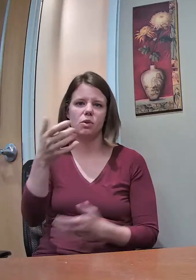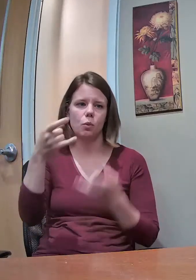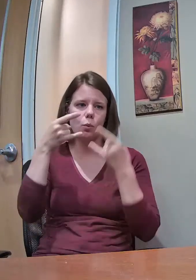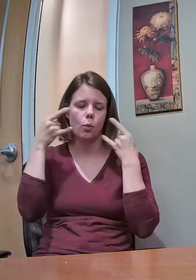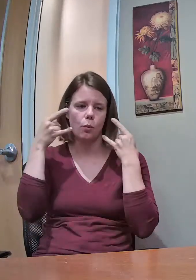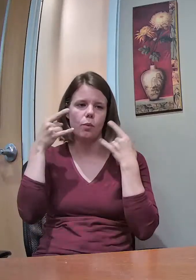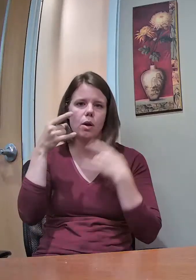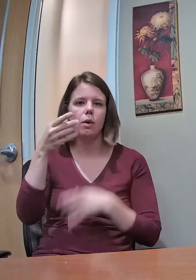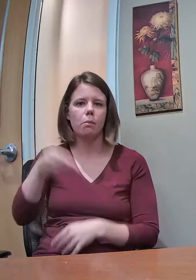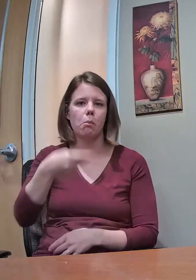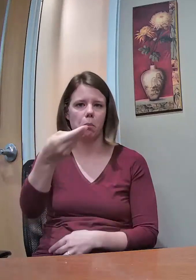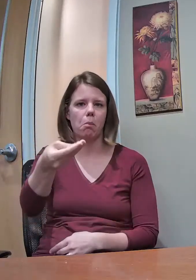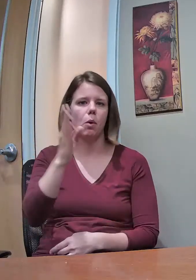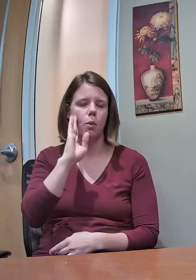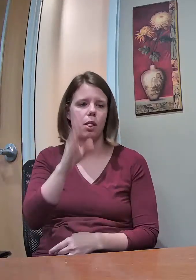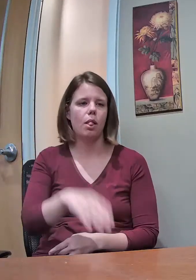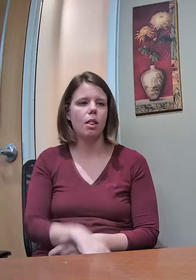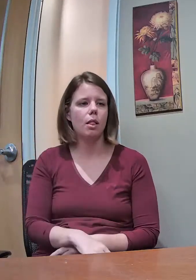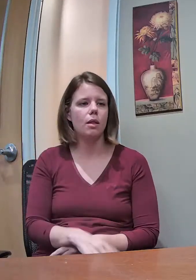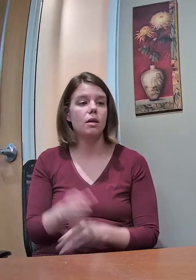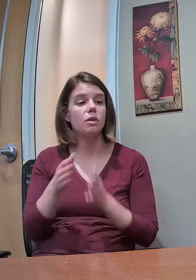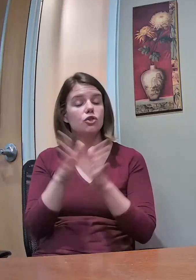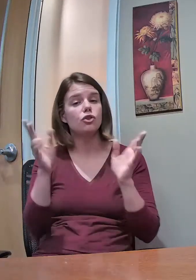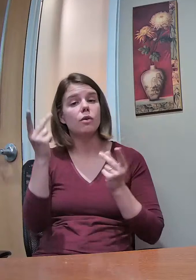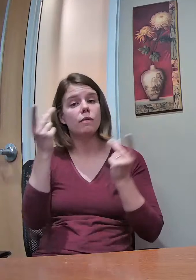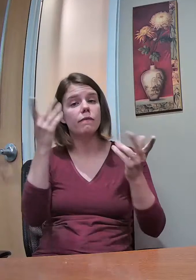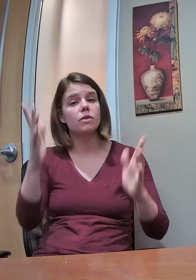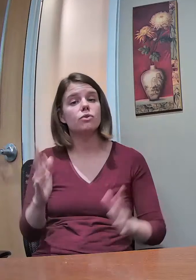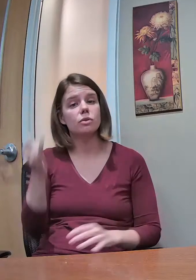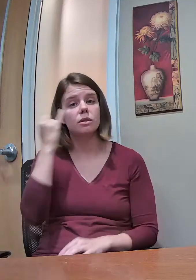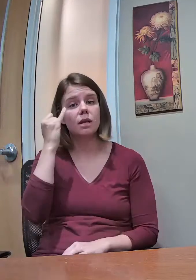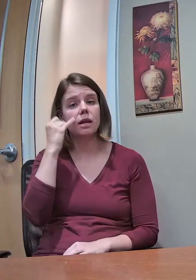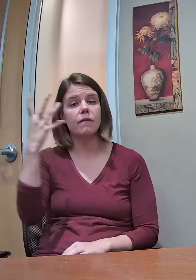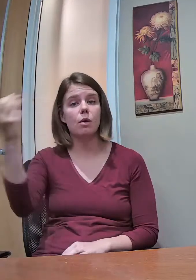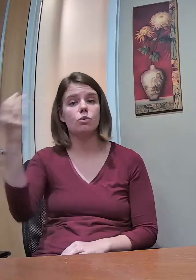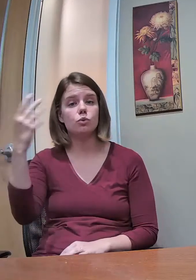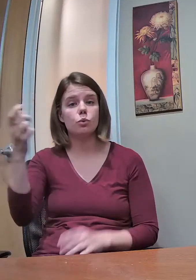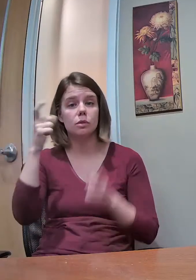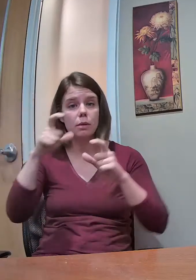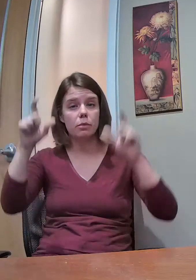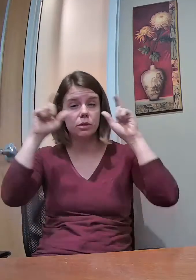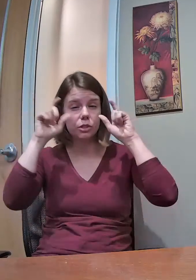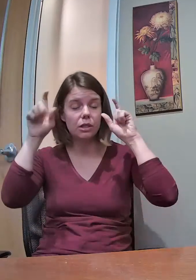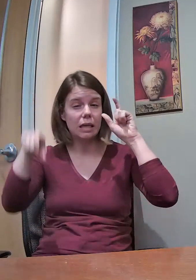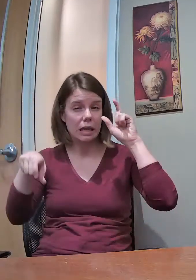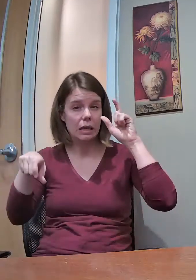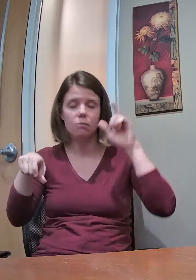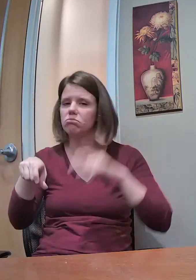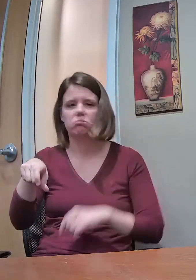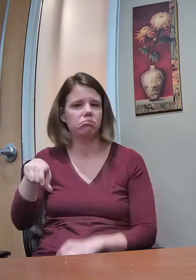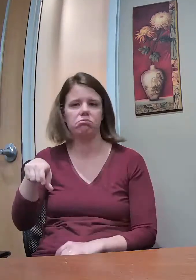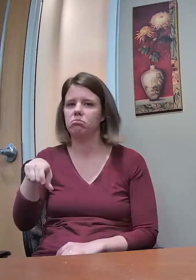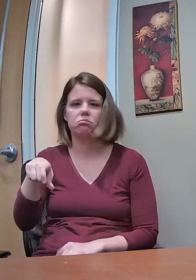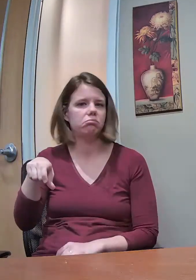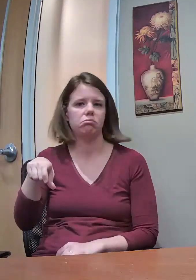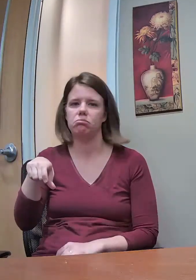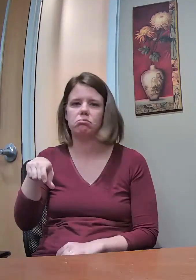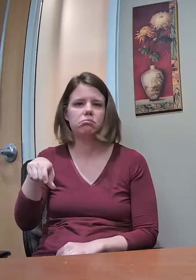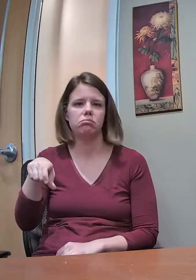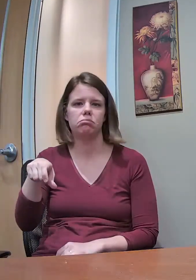General visitors, if you're outdoors, you do not need to wear eye protection. However, unless you're fully